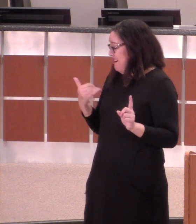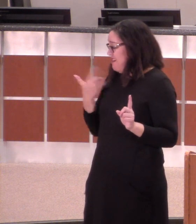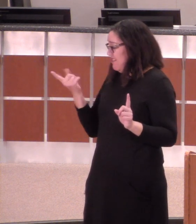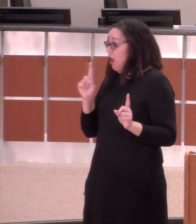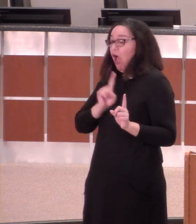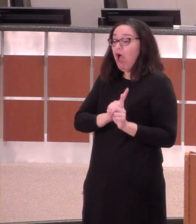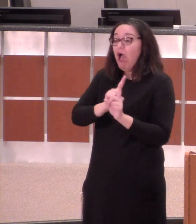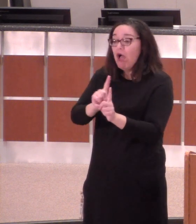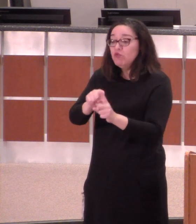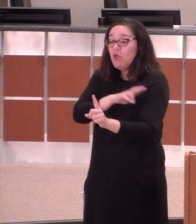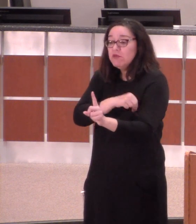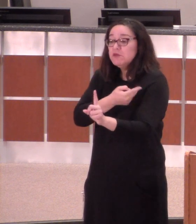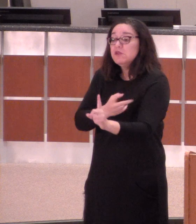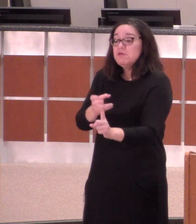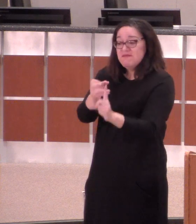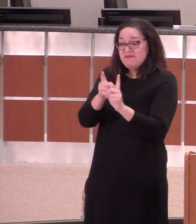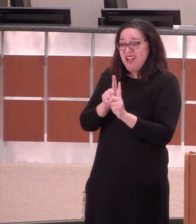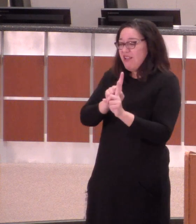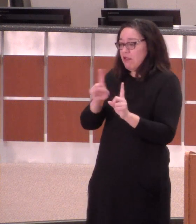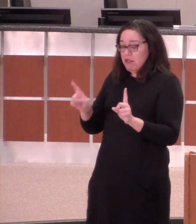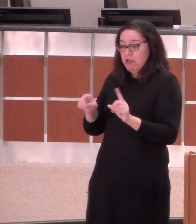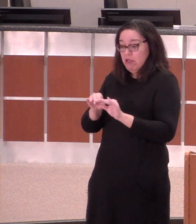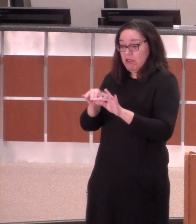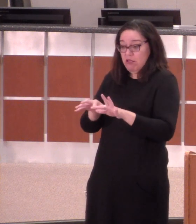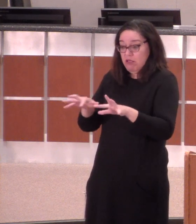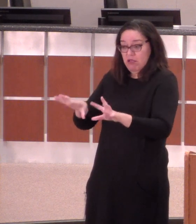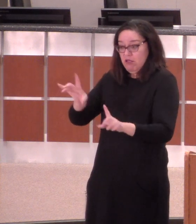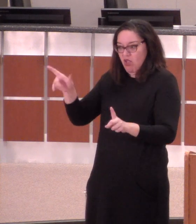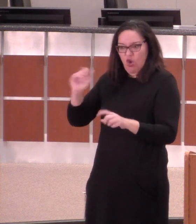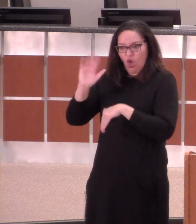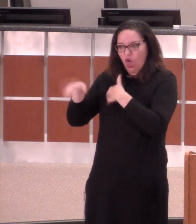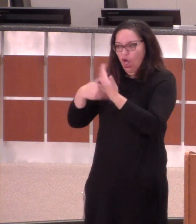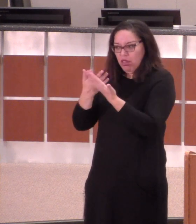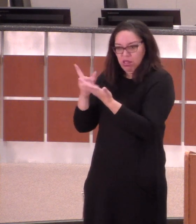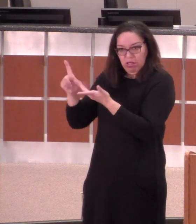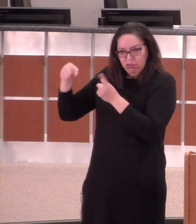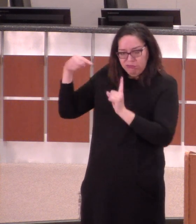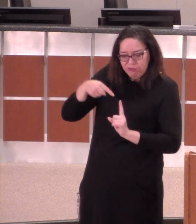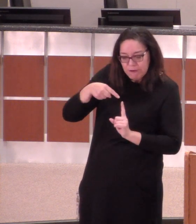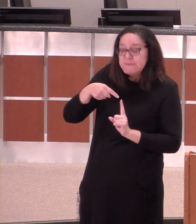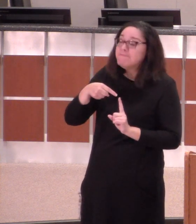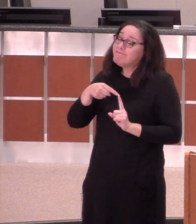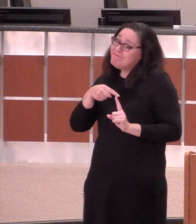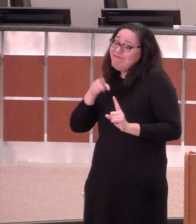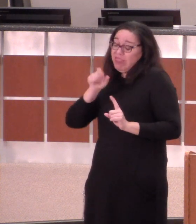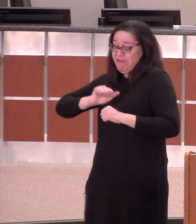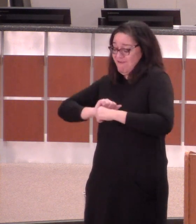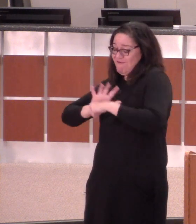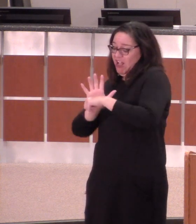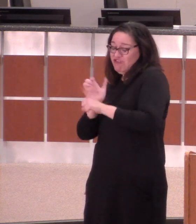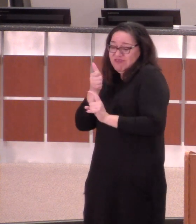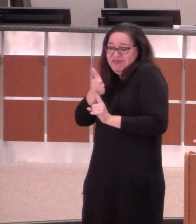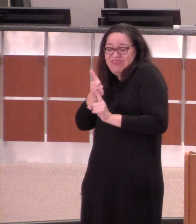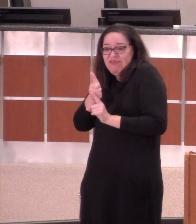I guess the mystery around this virus is there's no way to say where it went back to, but